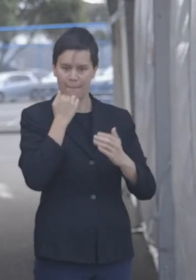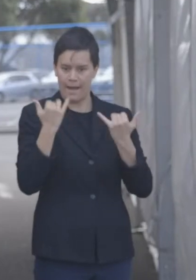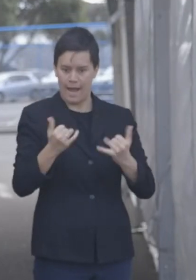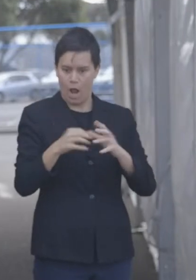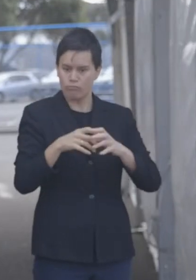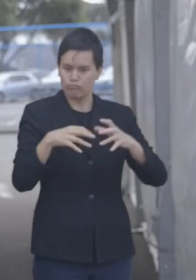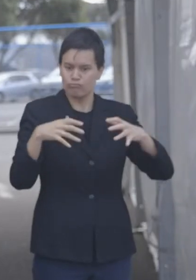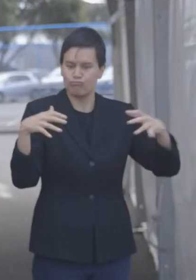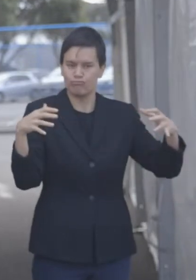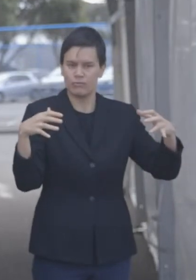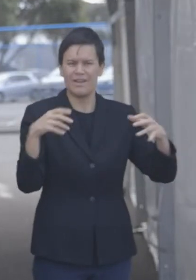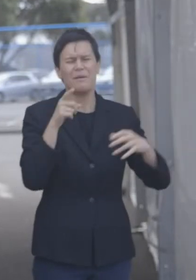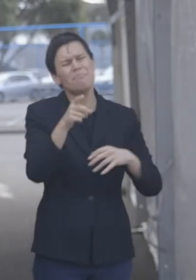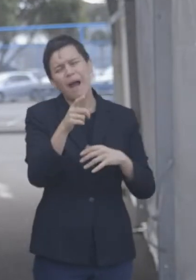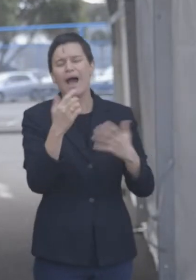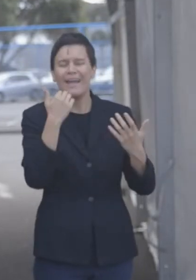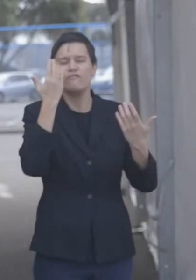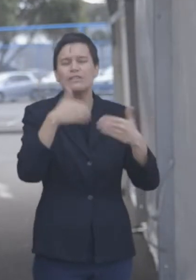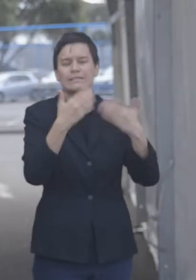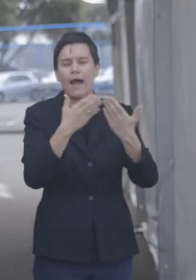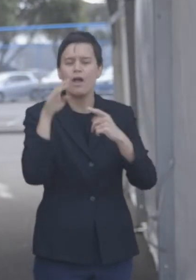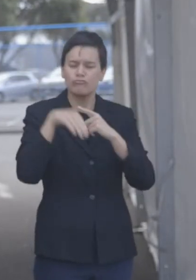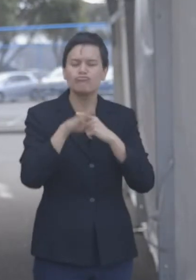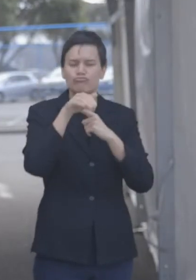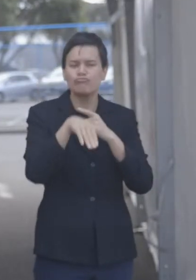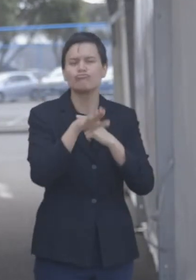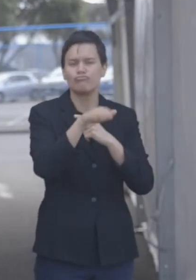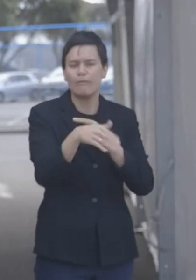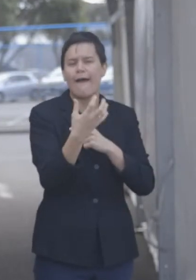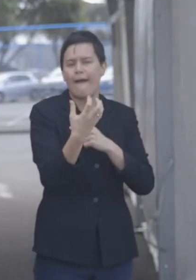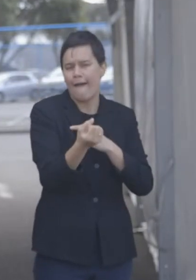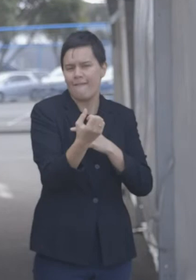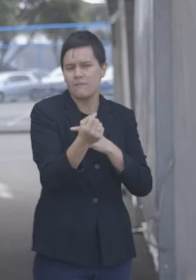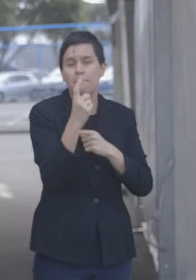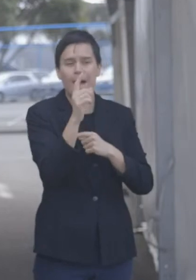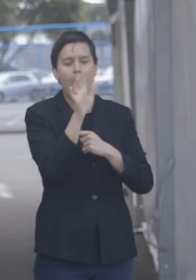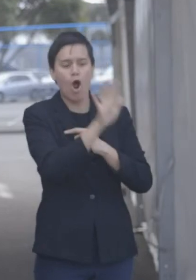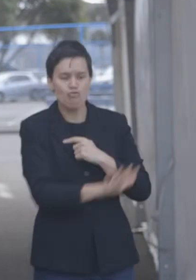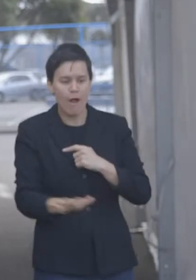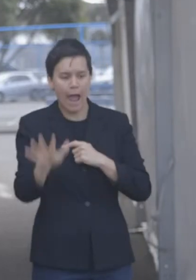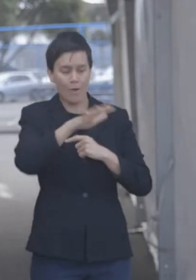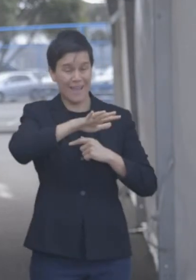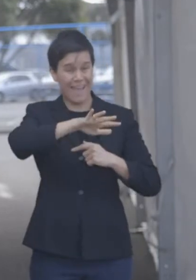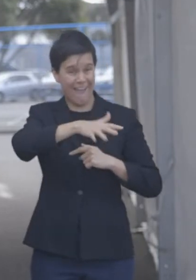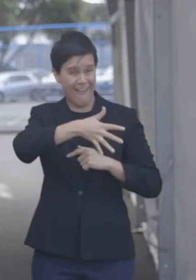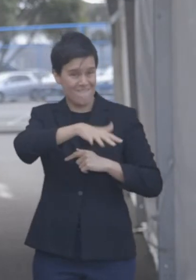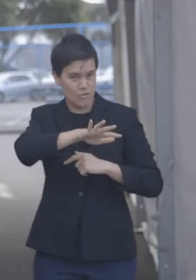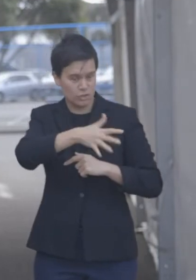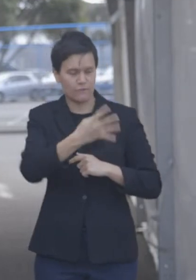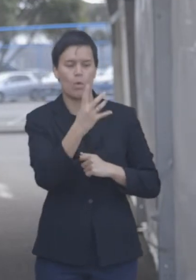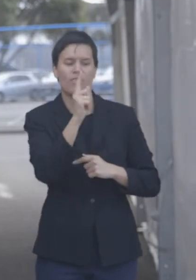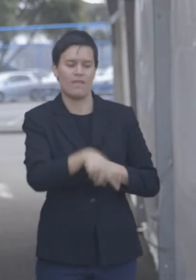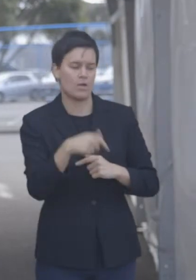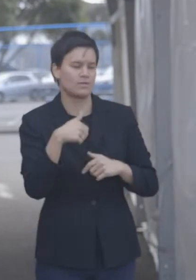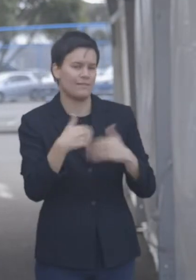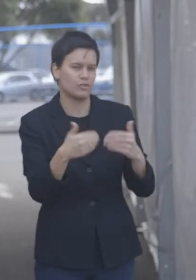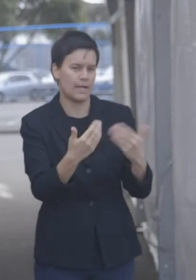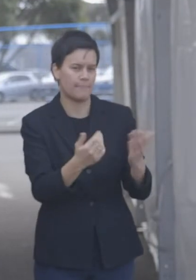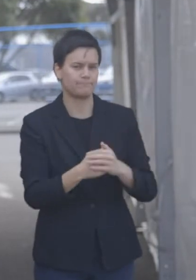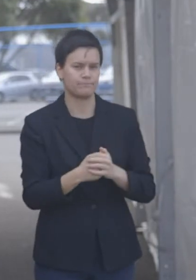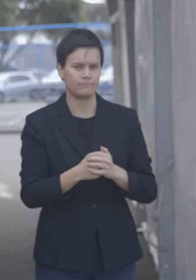to see. It will go up and down each day, but our aim is to get around 4,000 average per day.